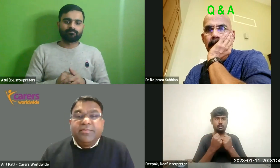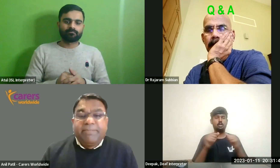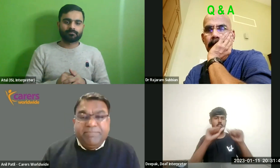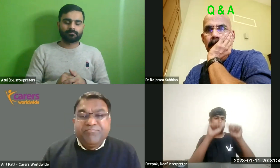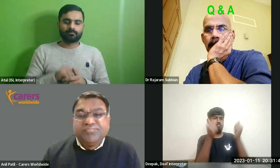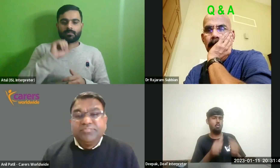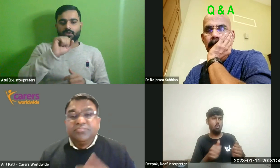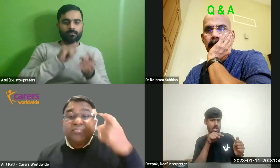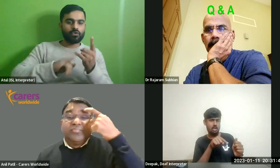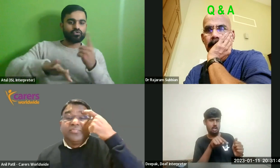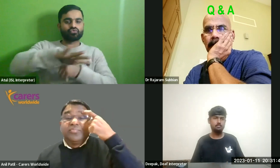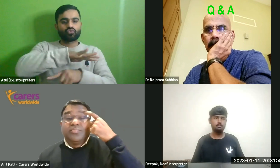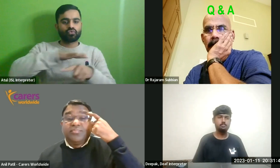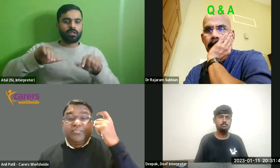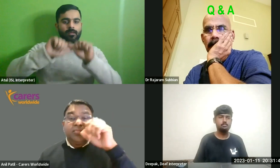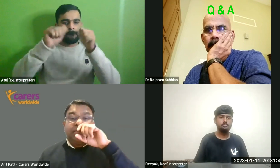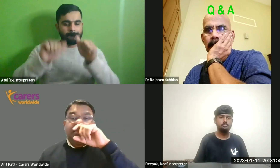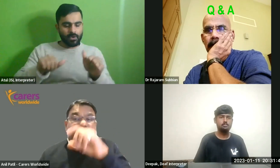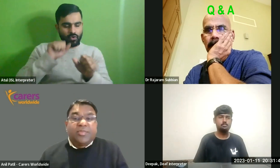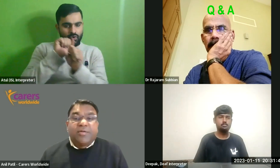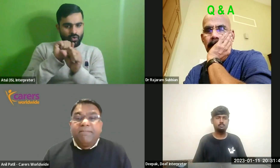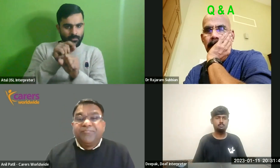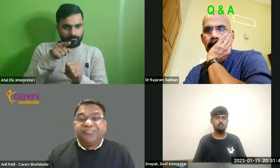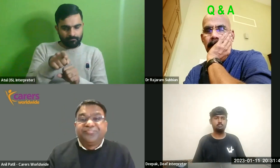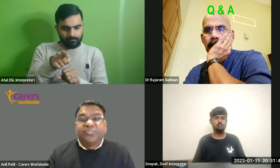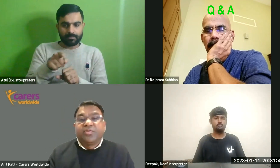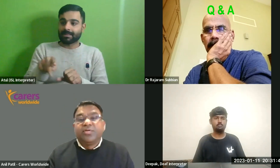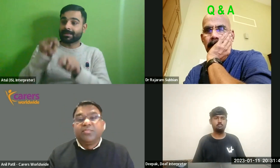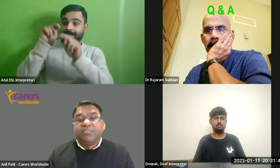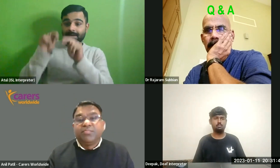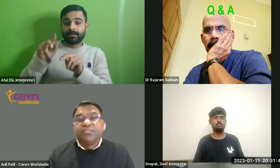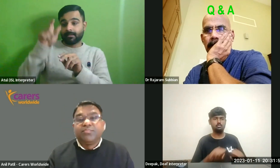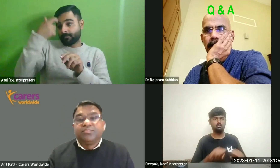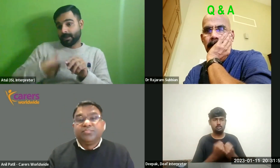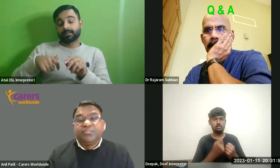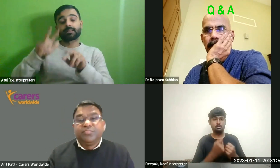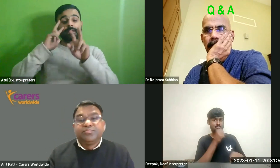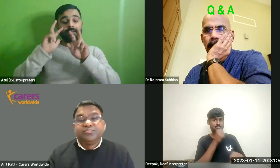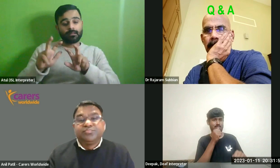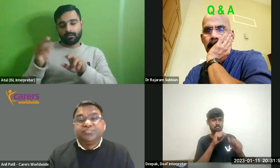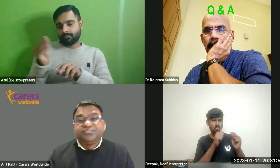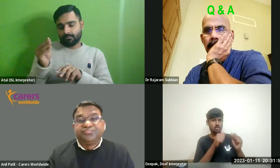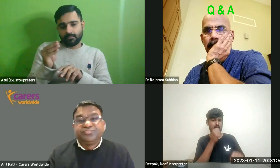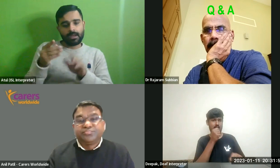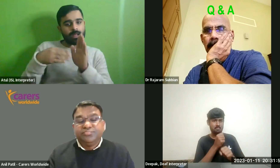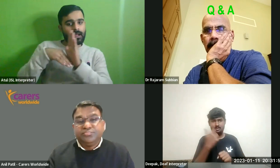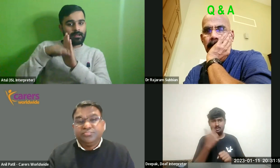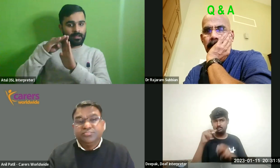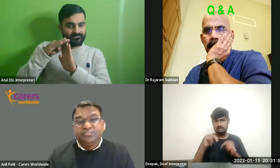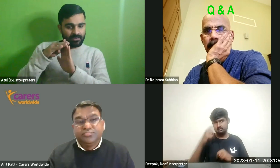Working on social model so that the need for individual caring is minimized to a certain level.